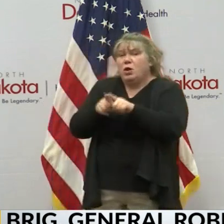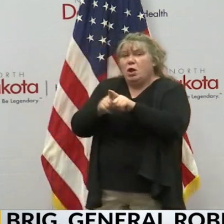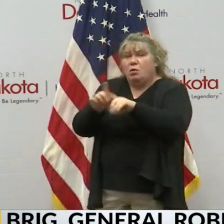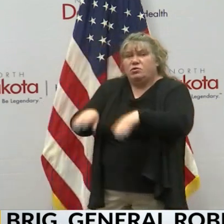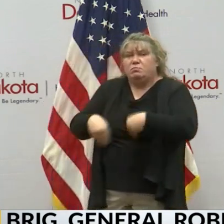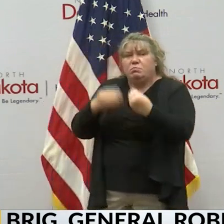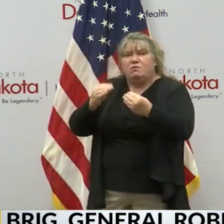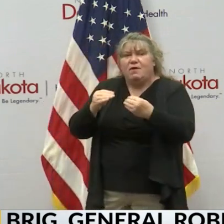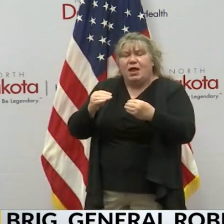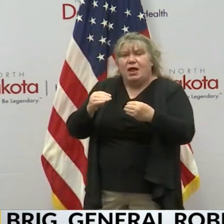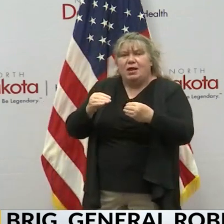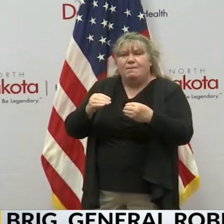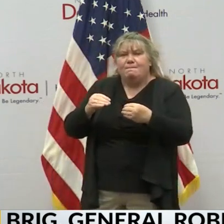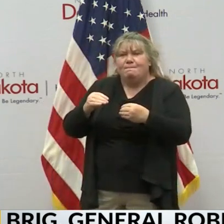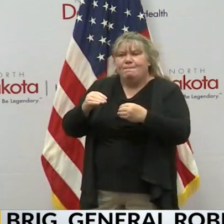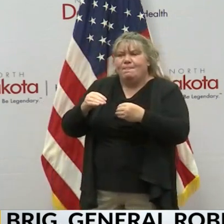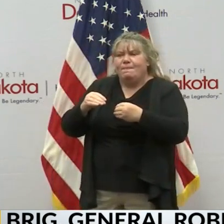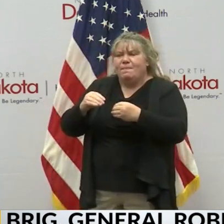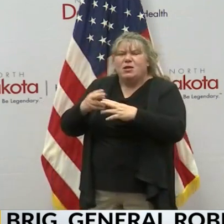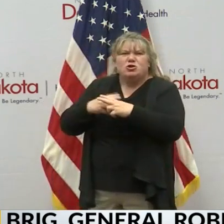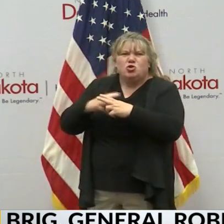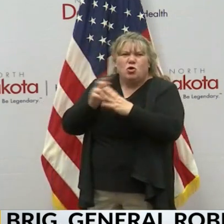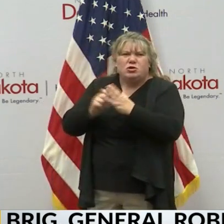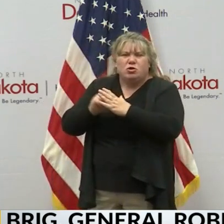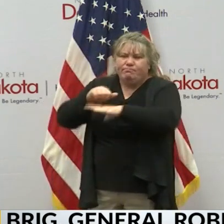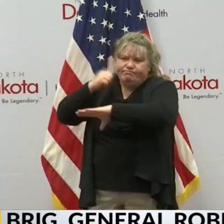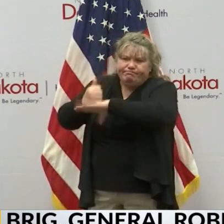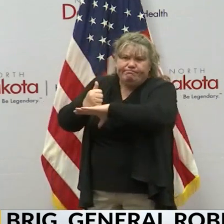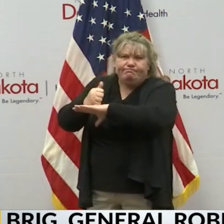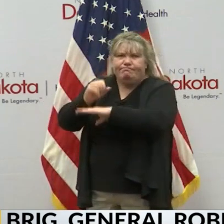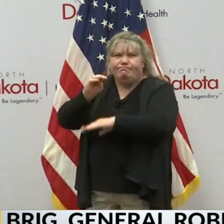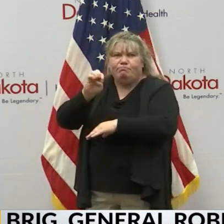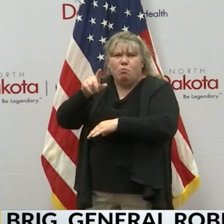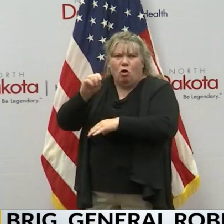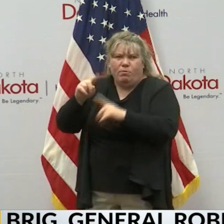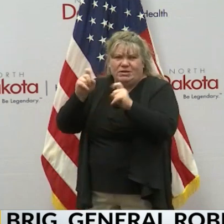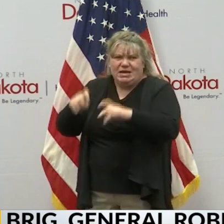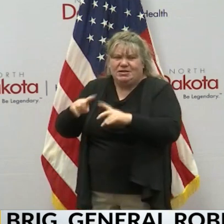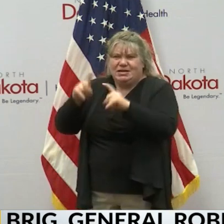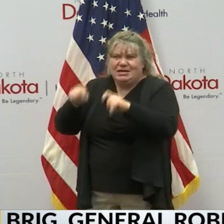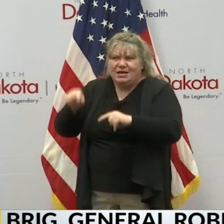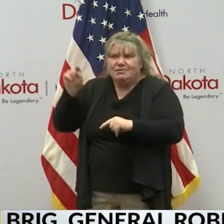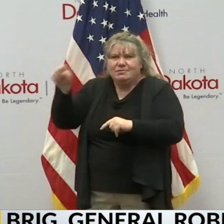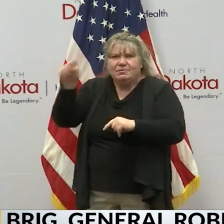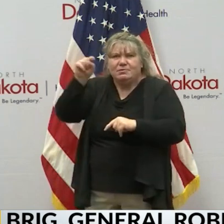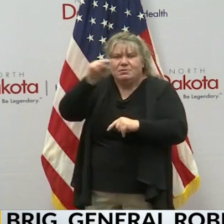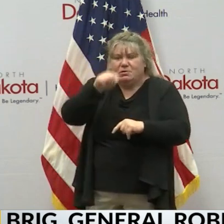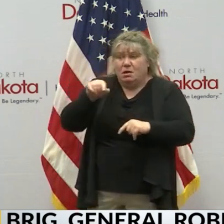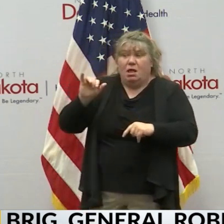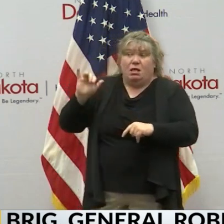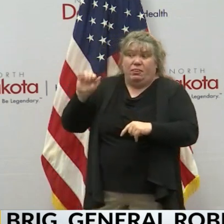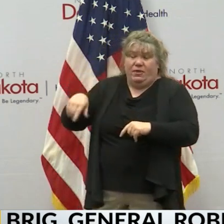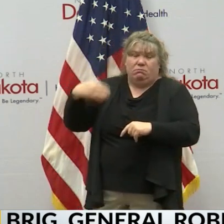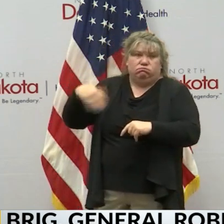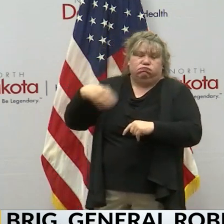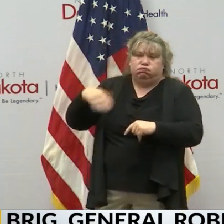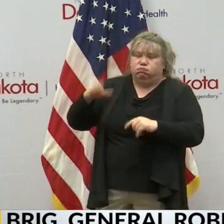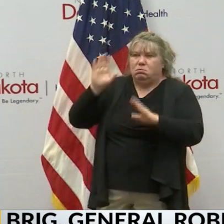and this is, from an operational standpoint, this has been remarkable to